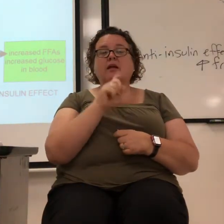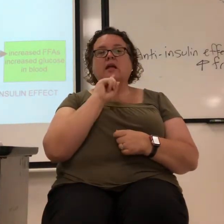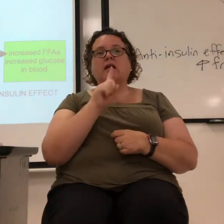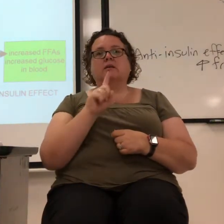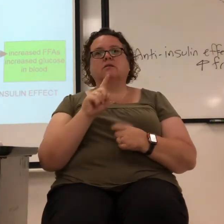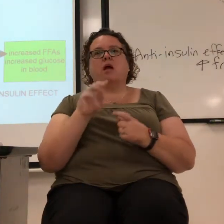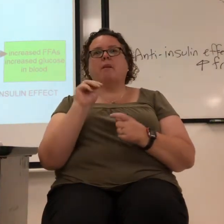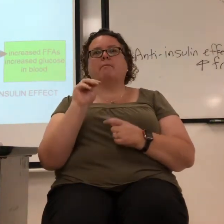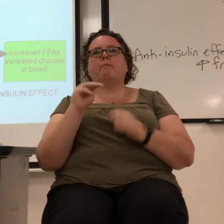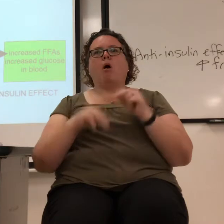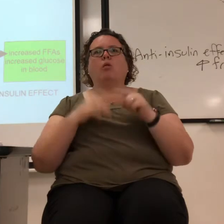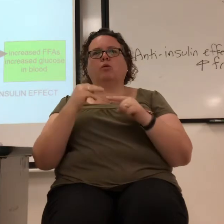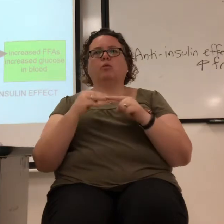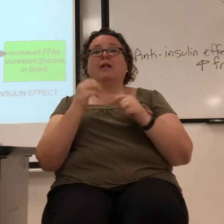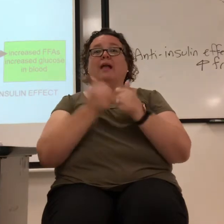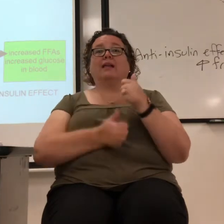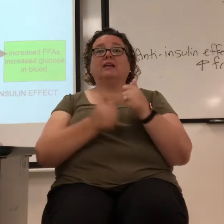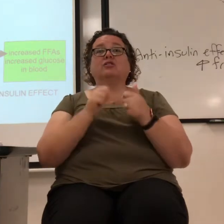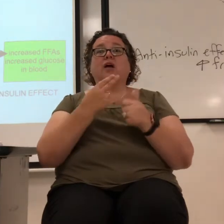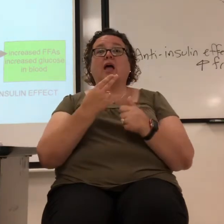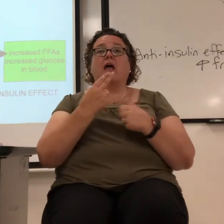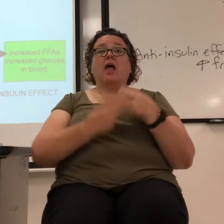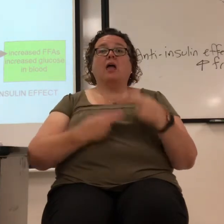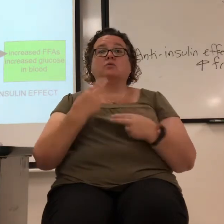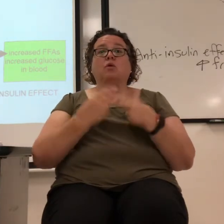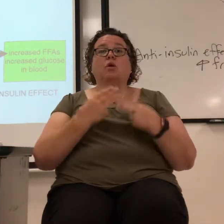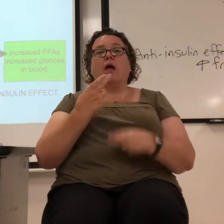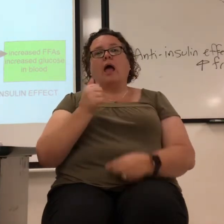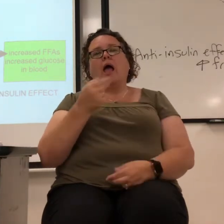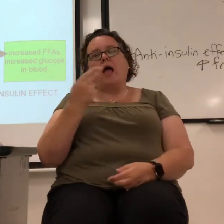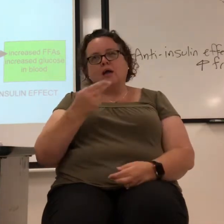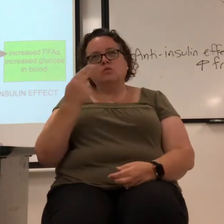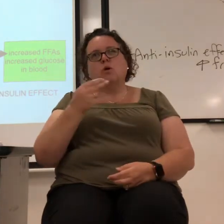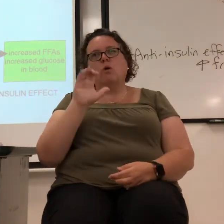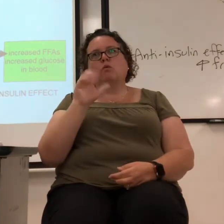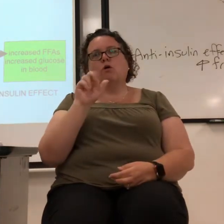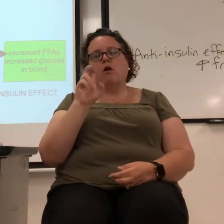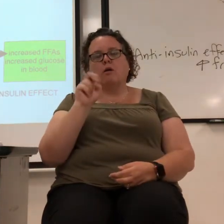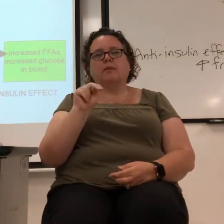And each hydrocarbon chain is a fatty acid.